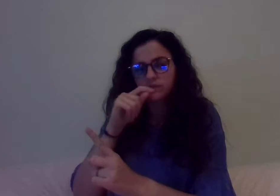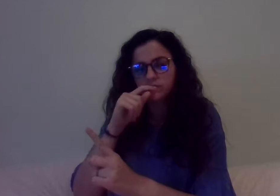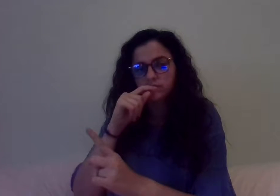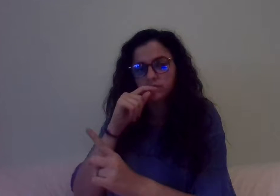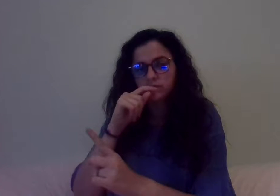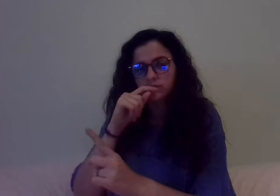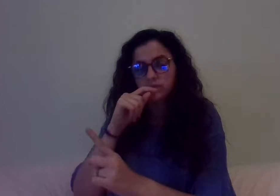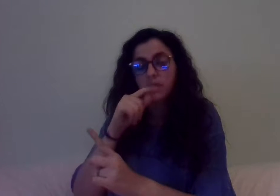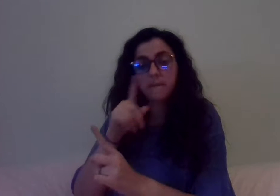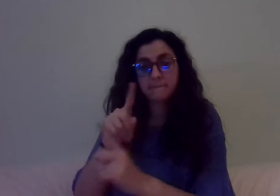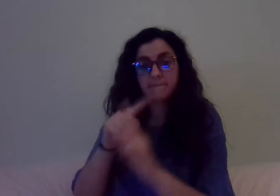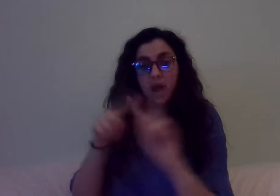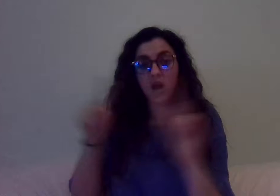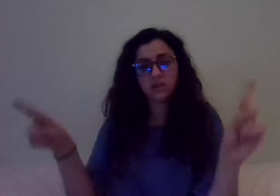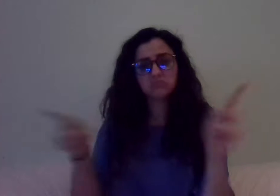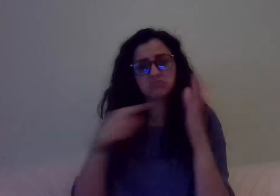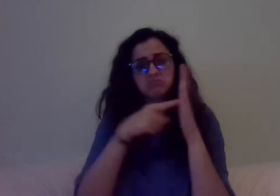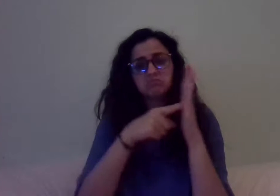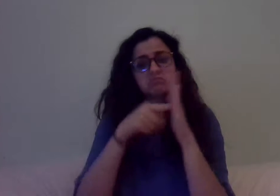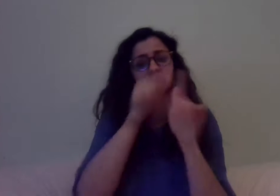Although there are examples of industries in the north